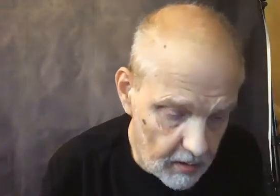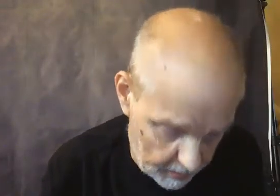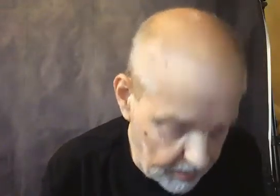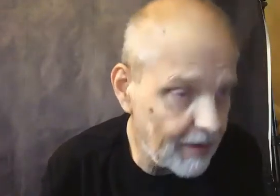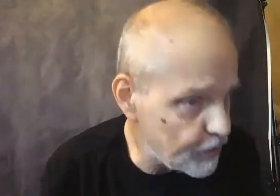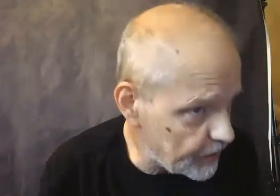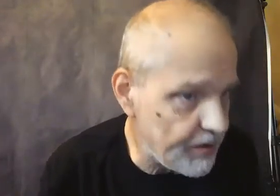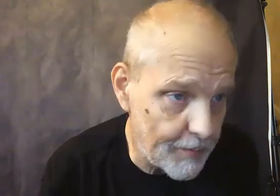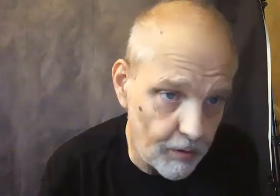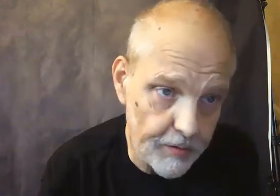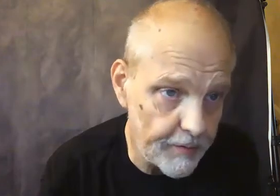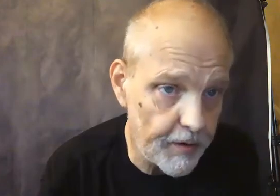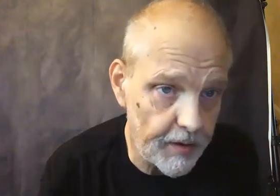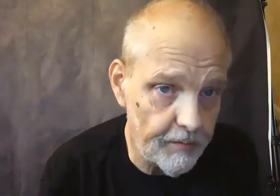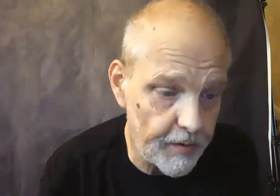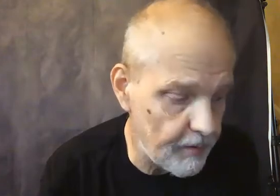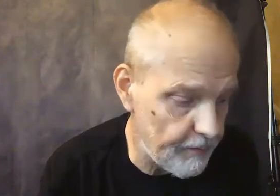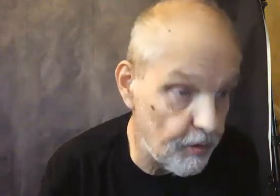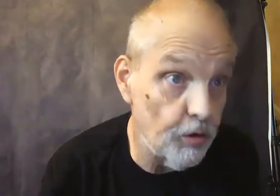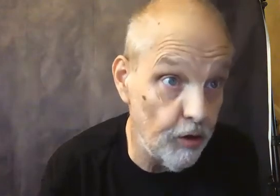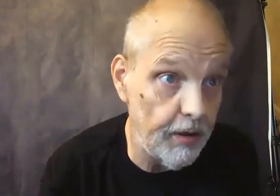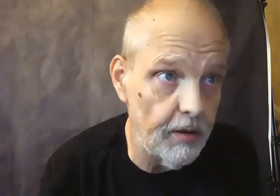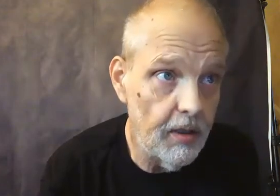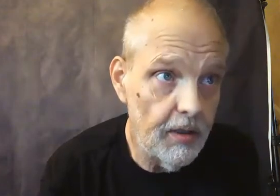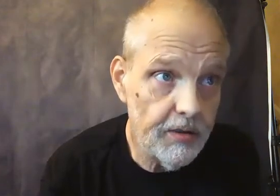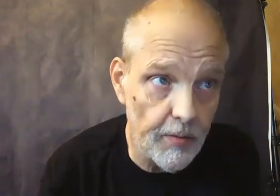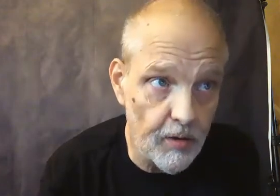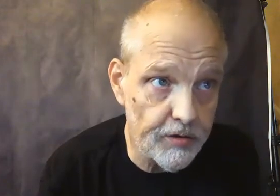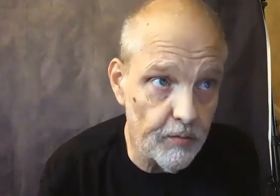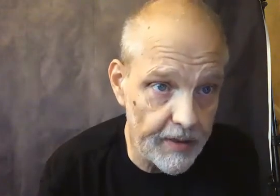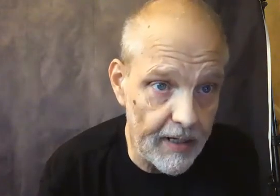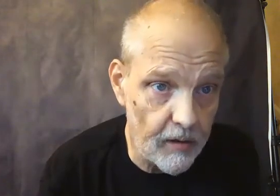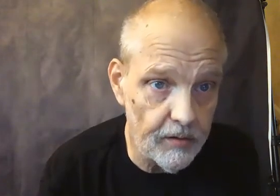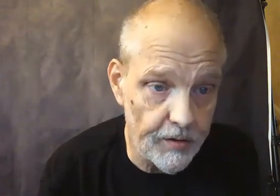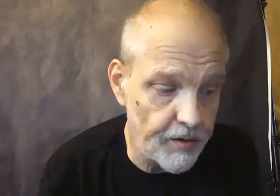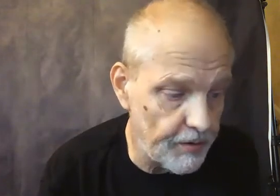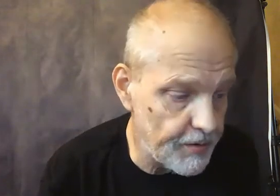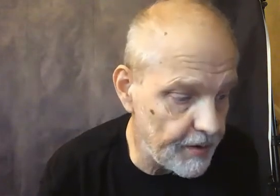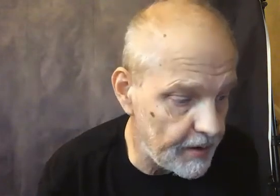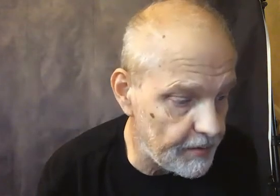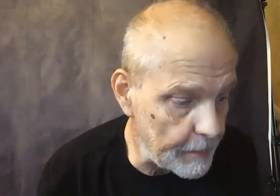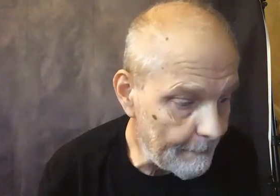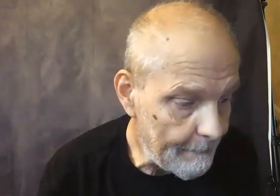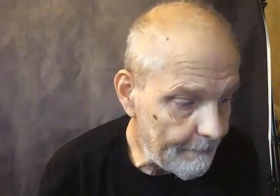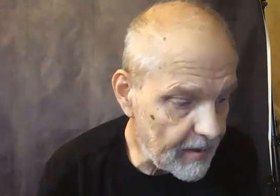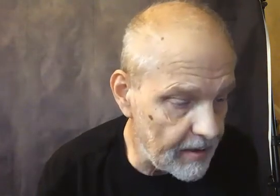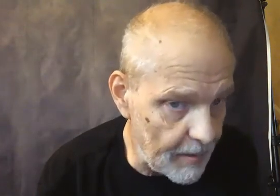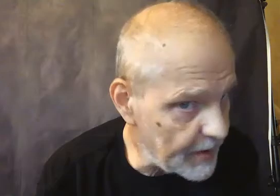It's an interesting subculture, a very, very unique subculture within our larger culture, and that makes it